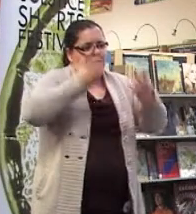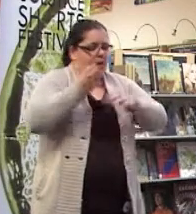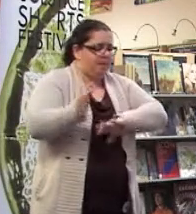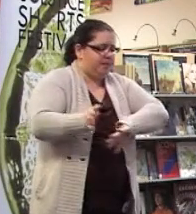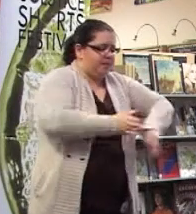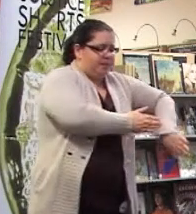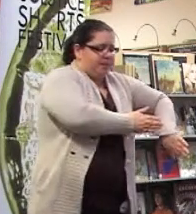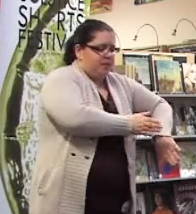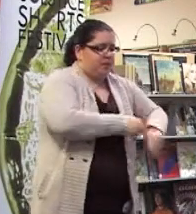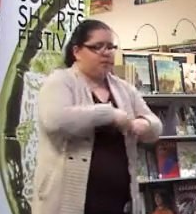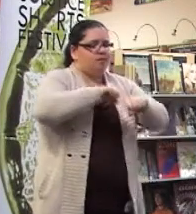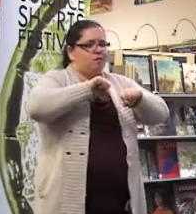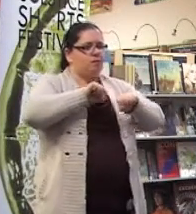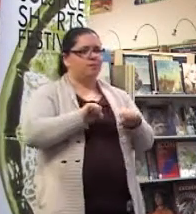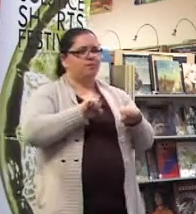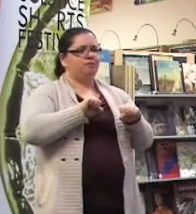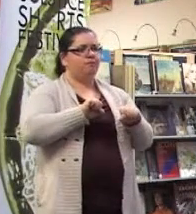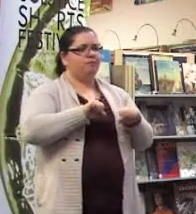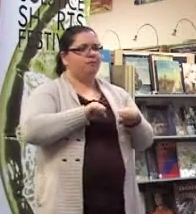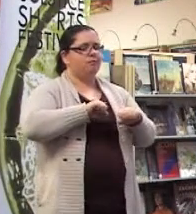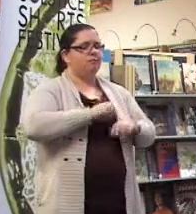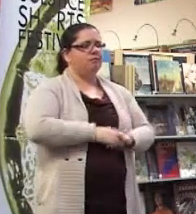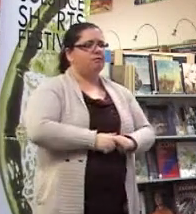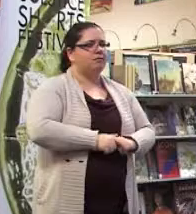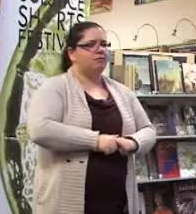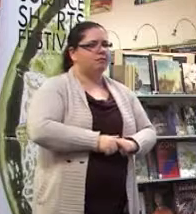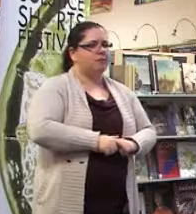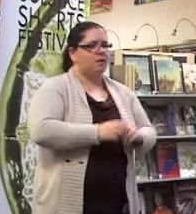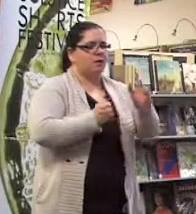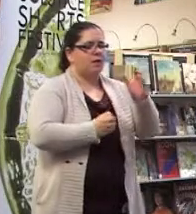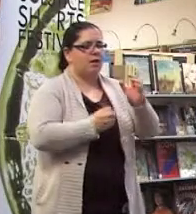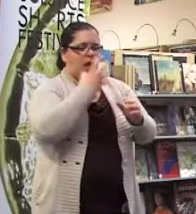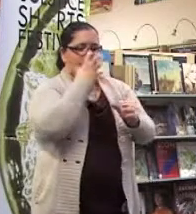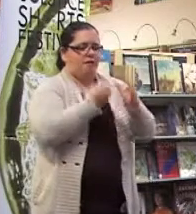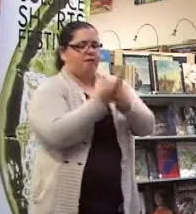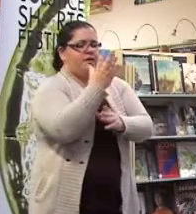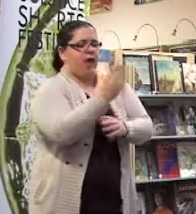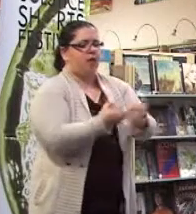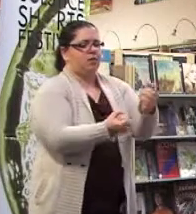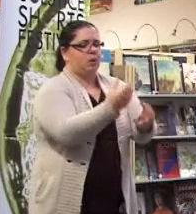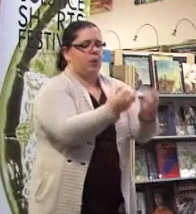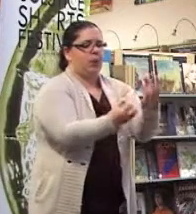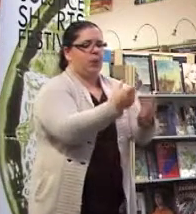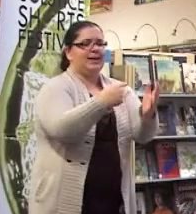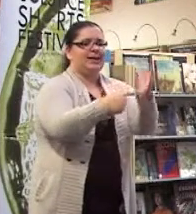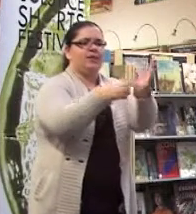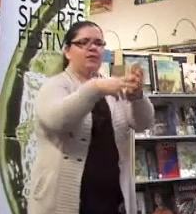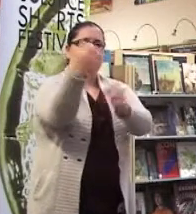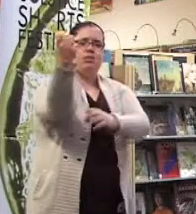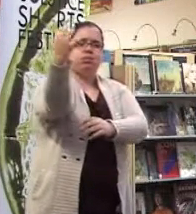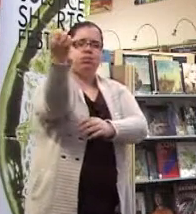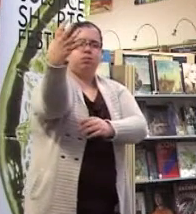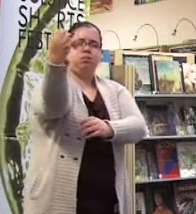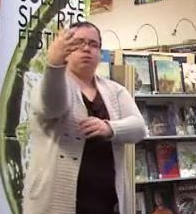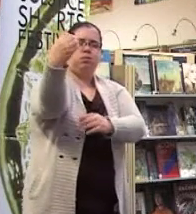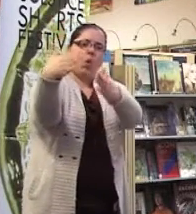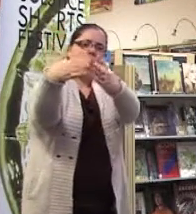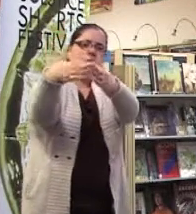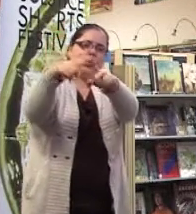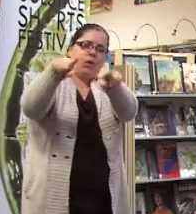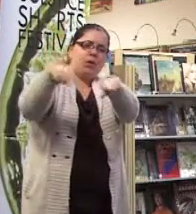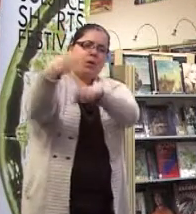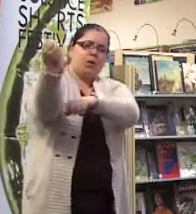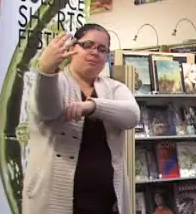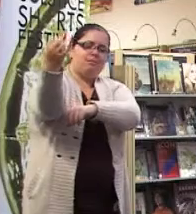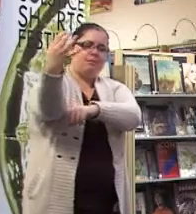side and sinks back into herself. The gas fire is lit and roaring, and the television flickers away furiously in the corner of the